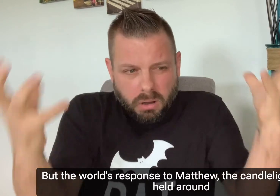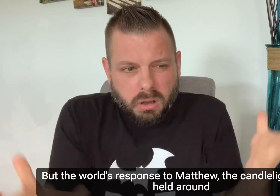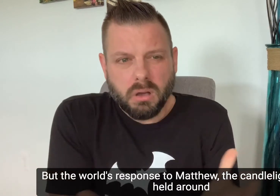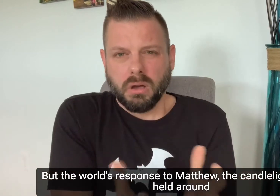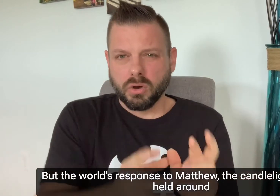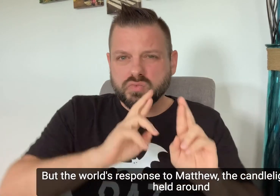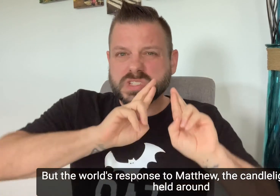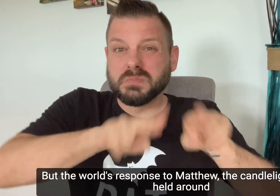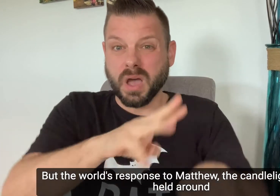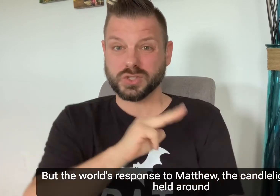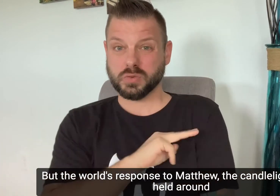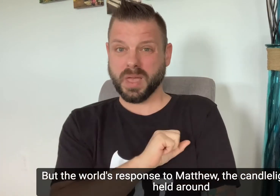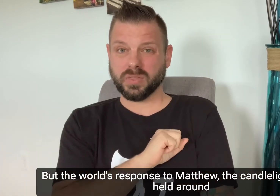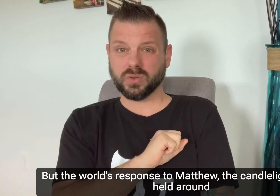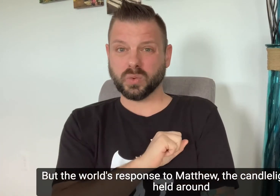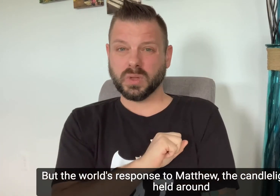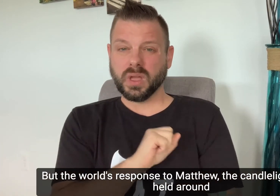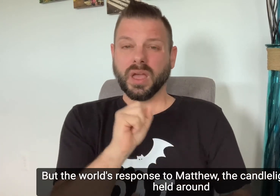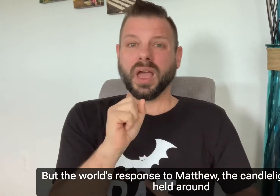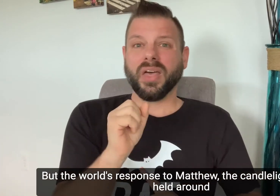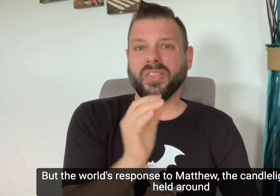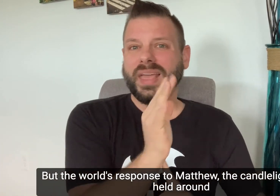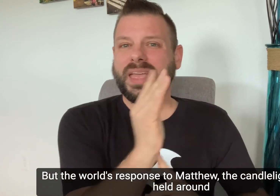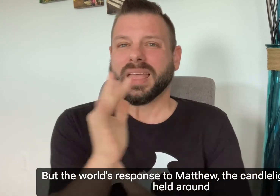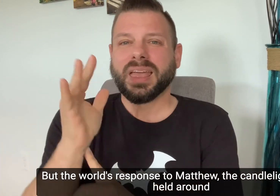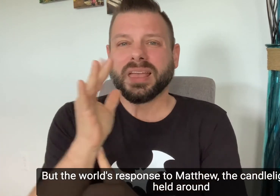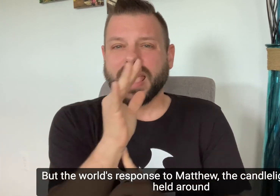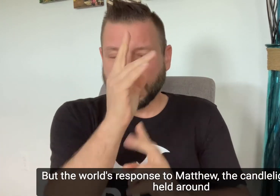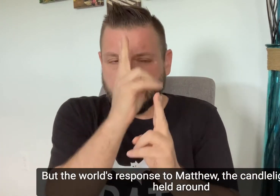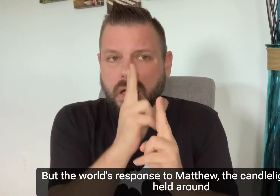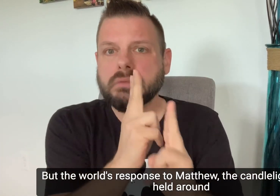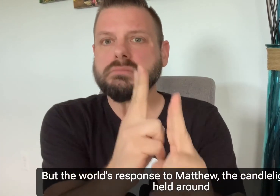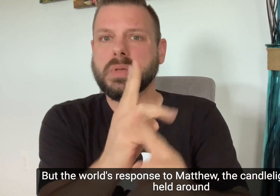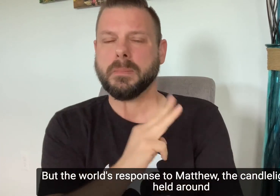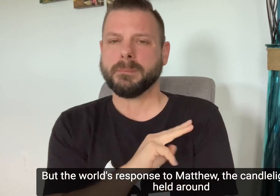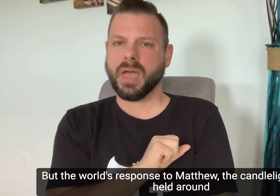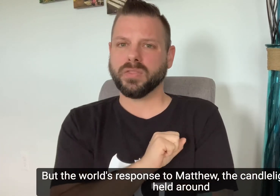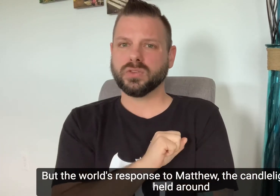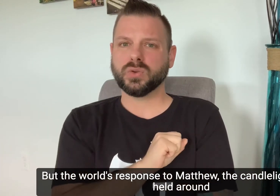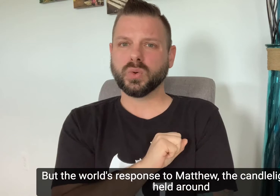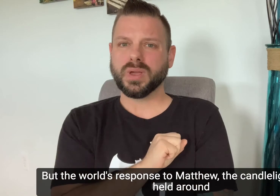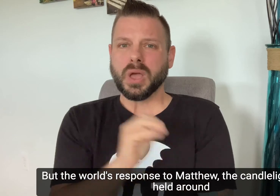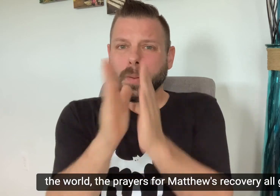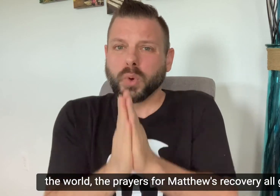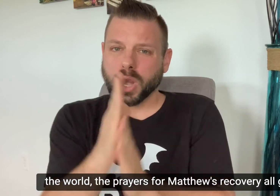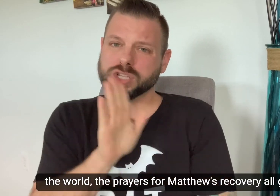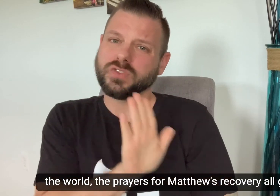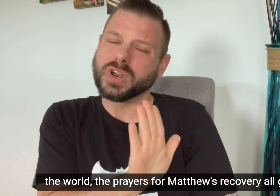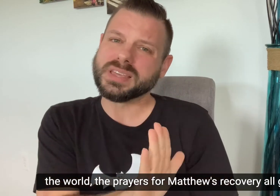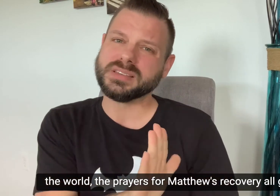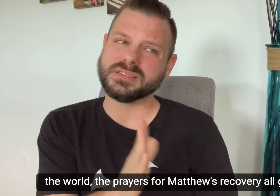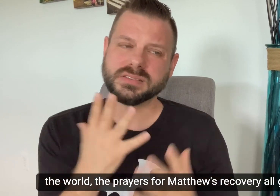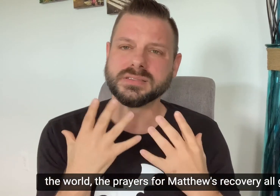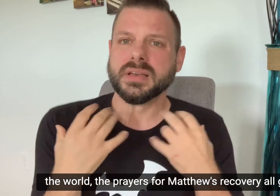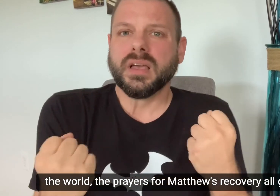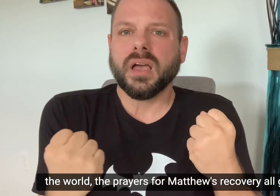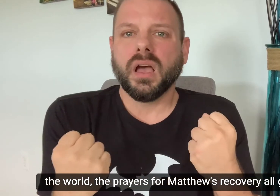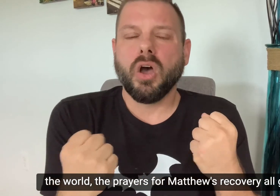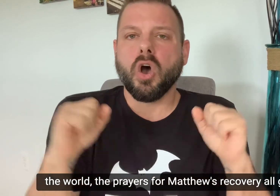But the world's response to Matthew, the candlelight visuals held around the world, the prayers for